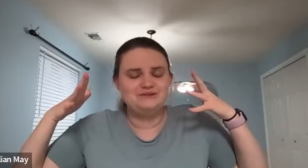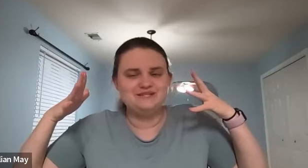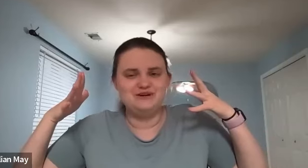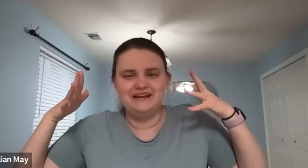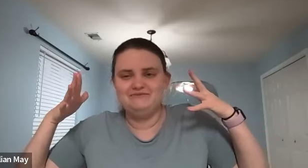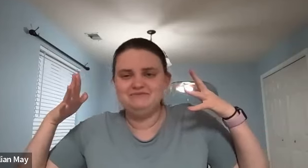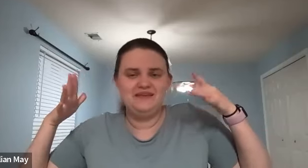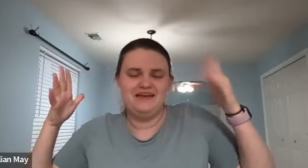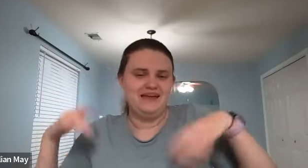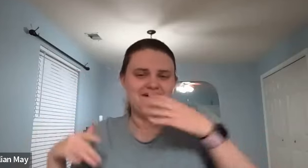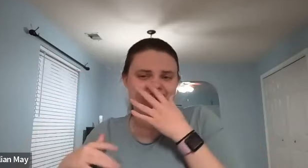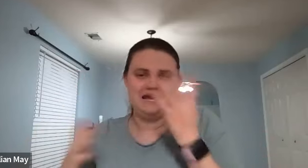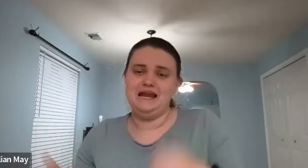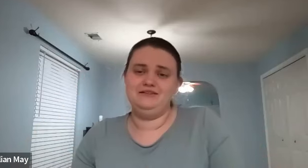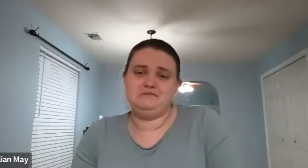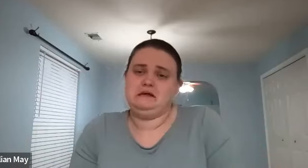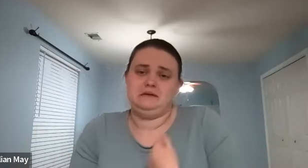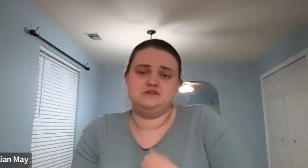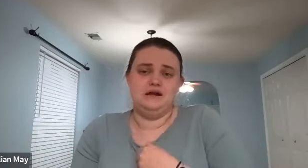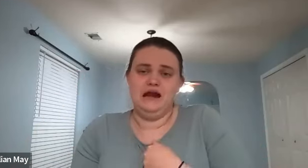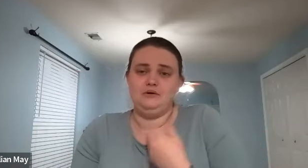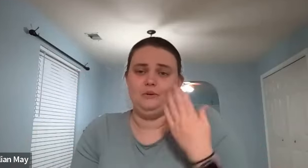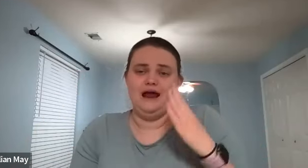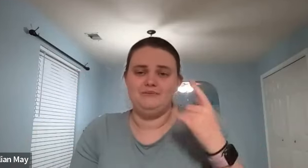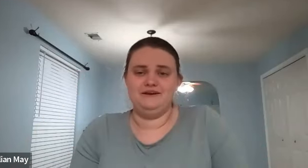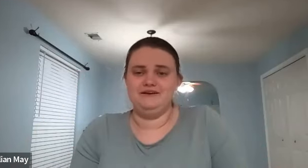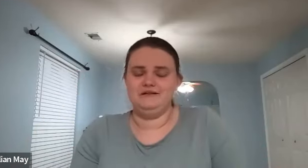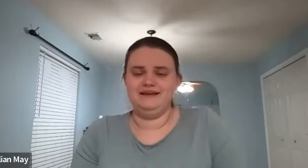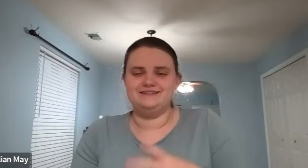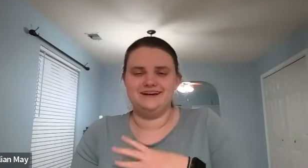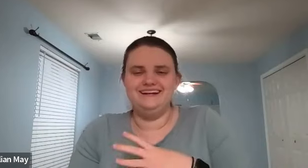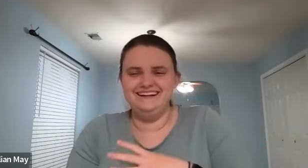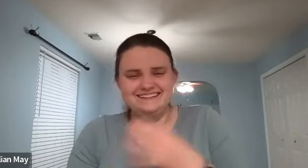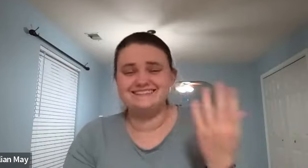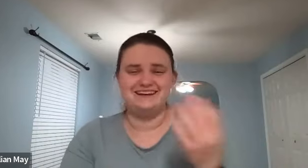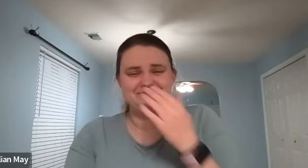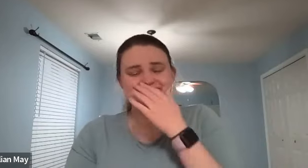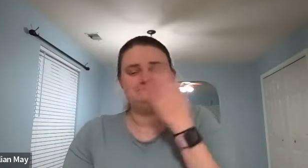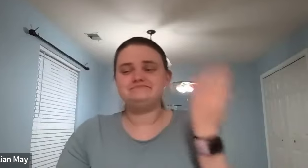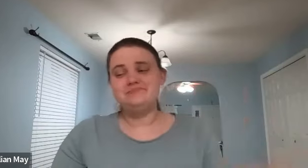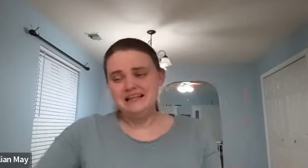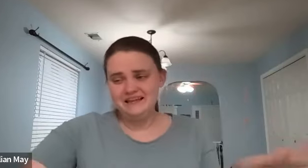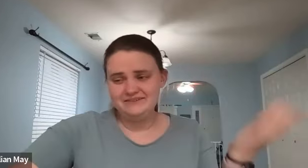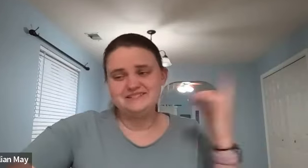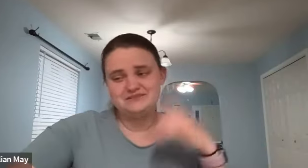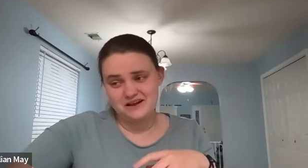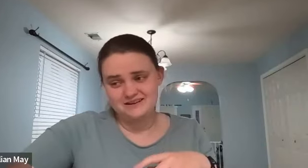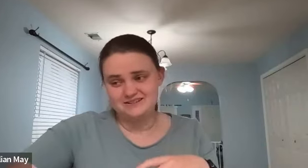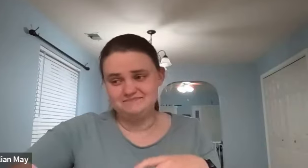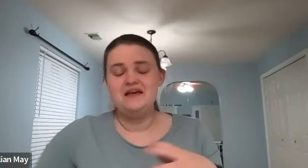this right now. And I'm just like, and I look at them like, I'm sorry, I don't know what happened there. And they're like, it's fine. So anyway, so doctor.